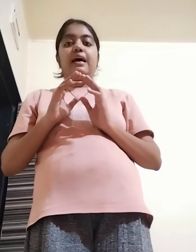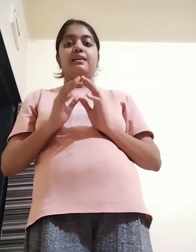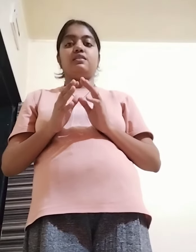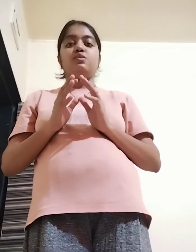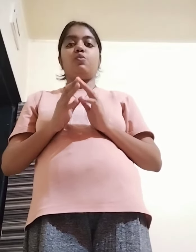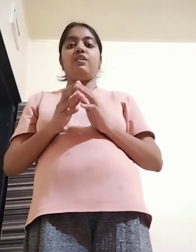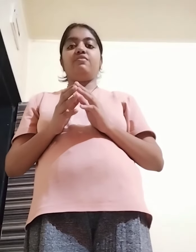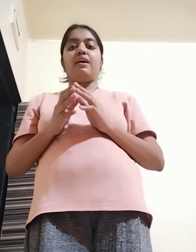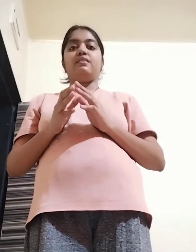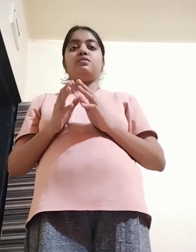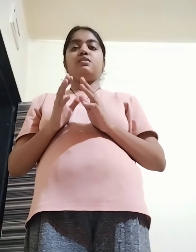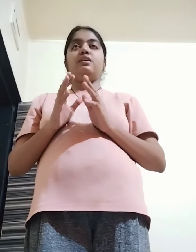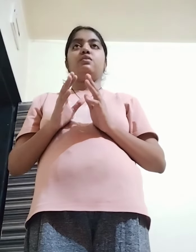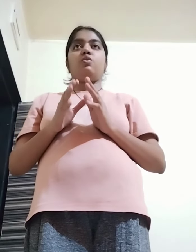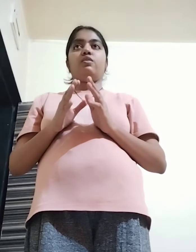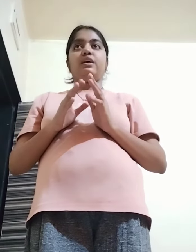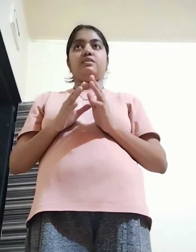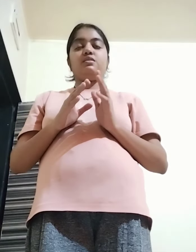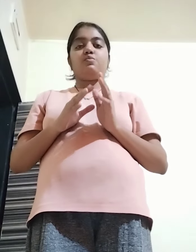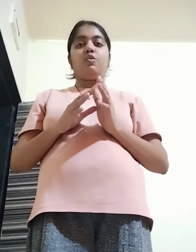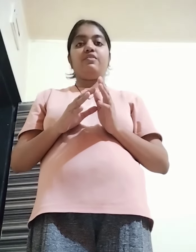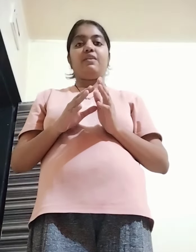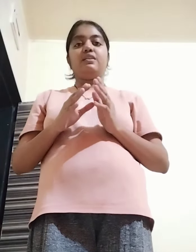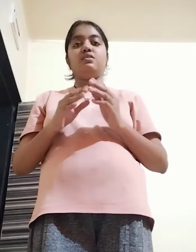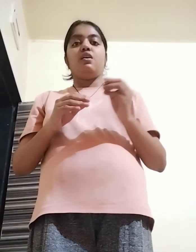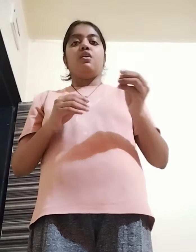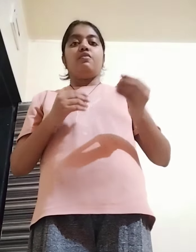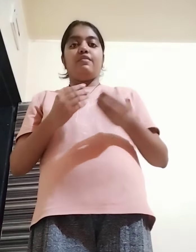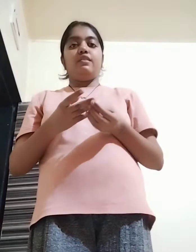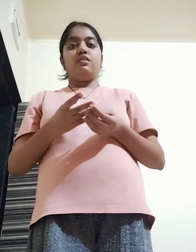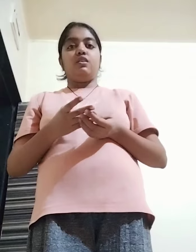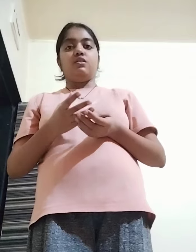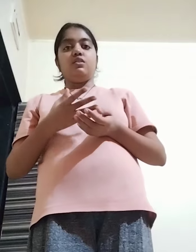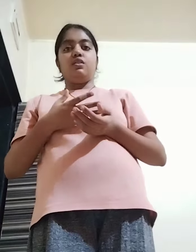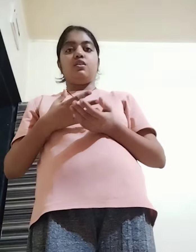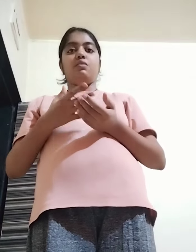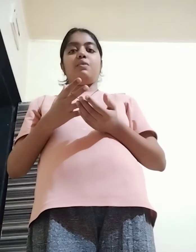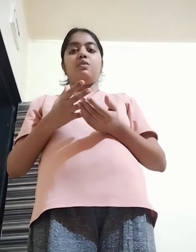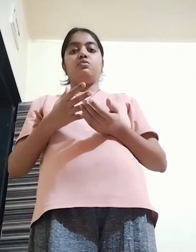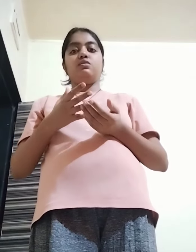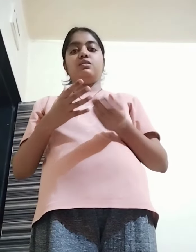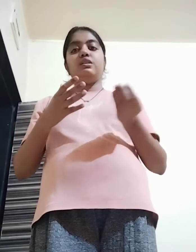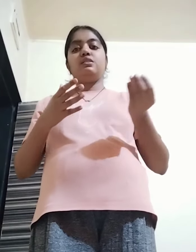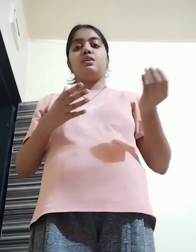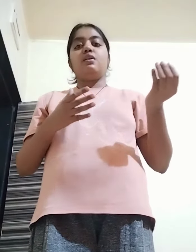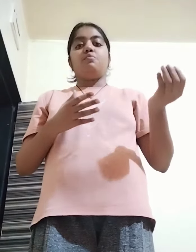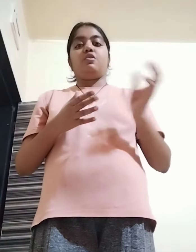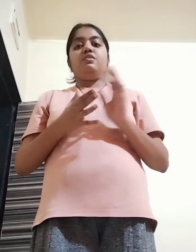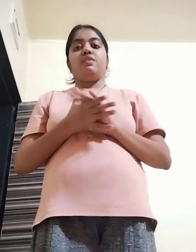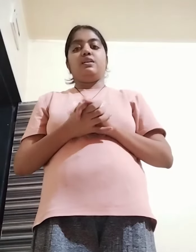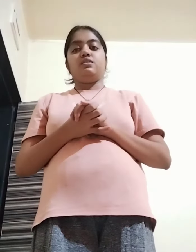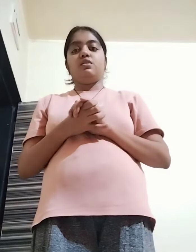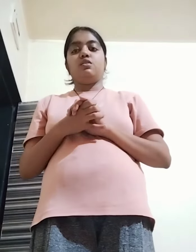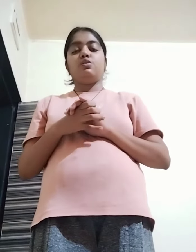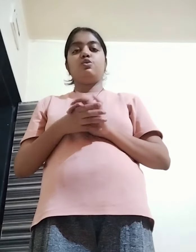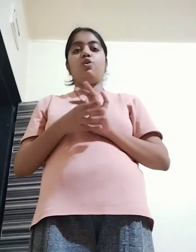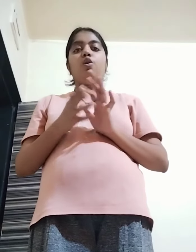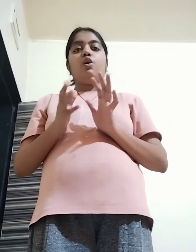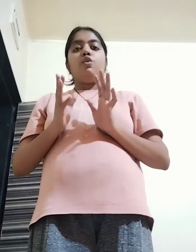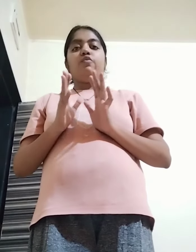access modifiers and non-access modifiers, we will learn about these modifiers. So, first